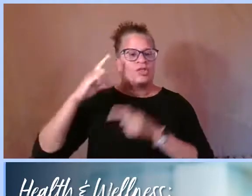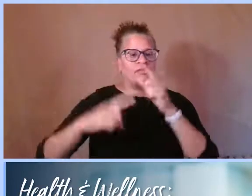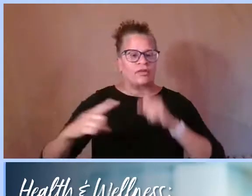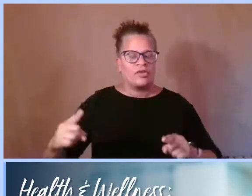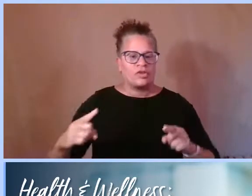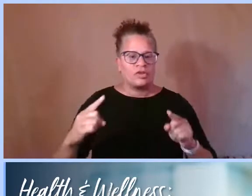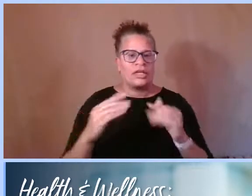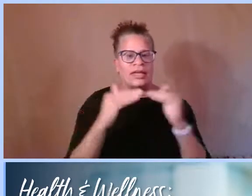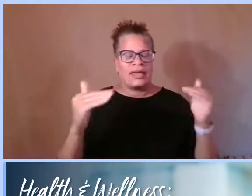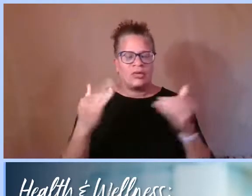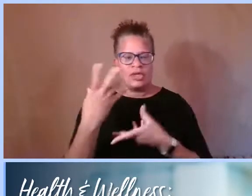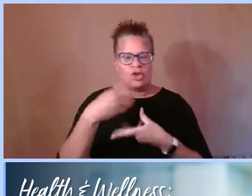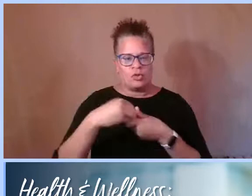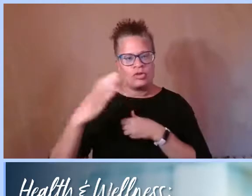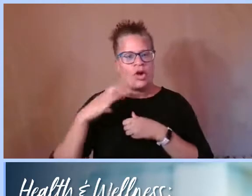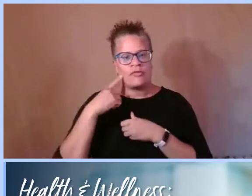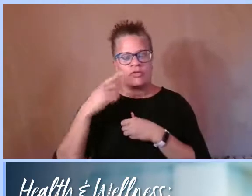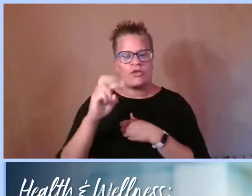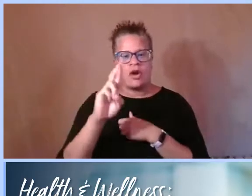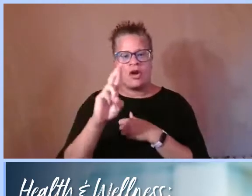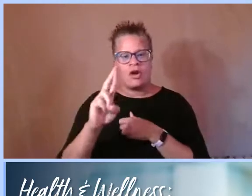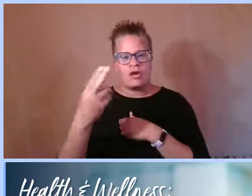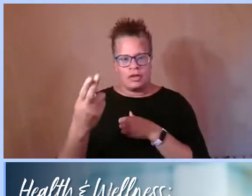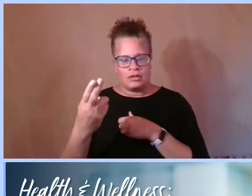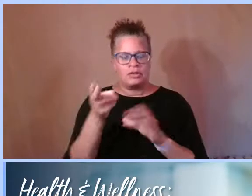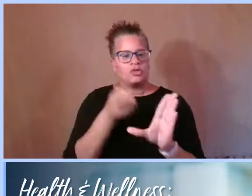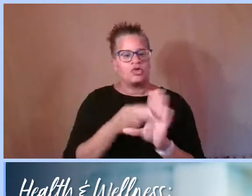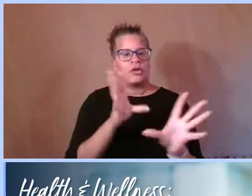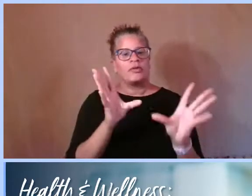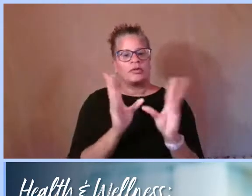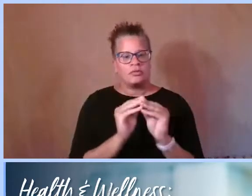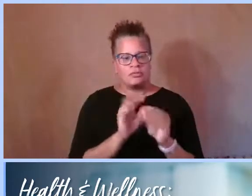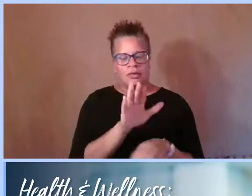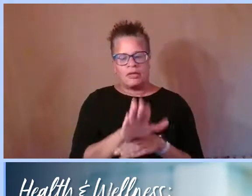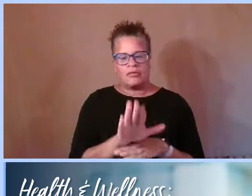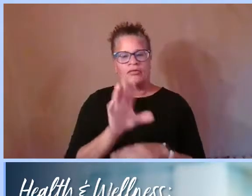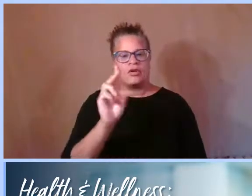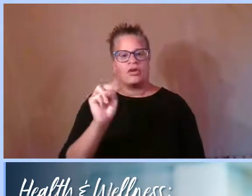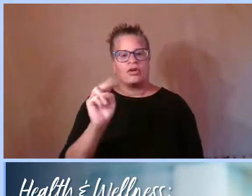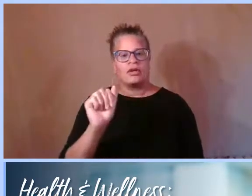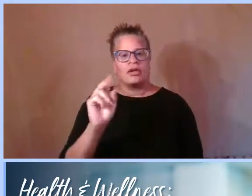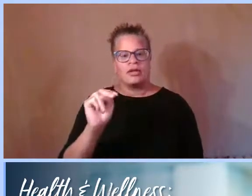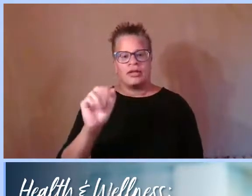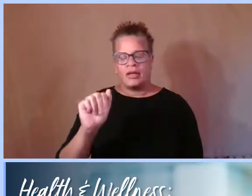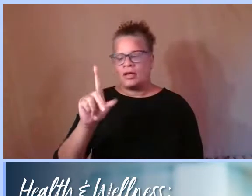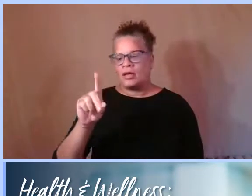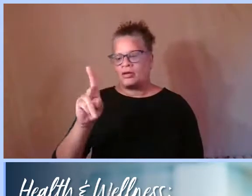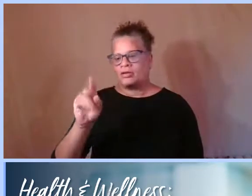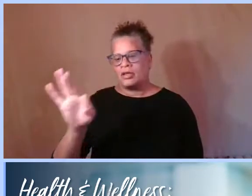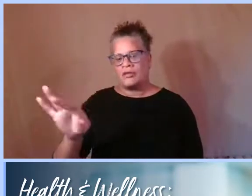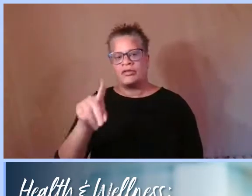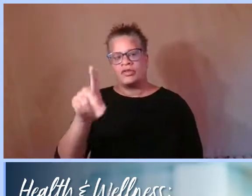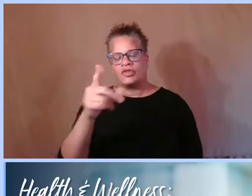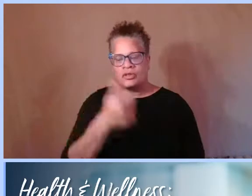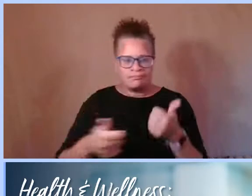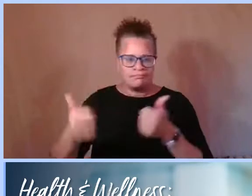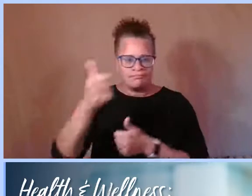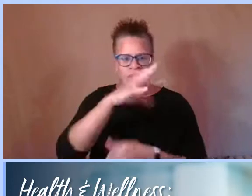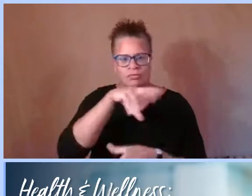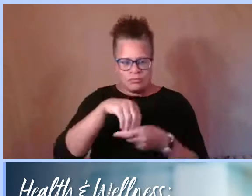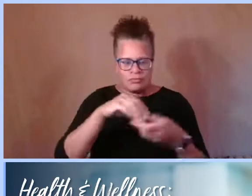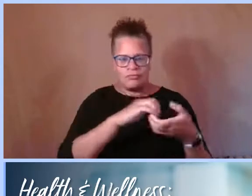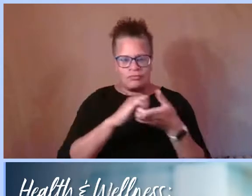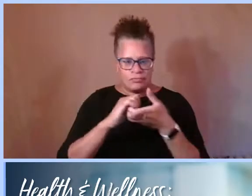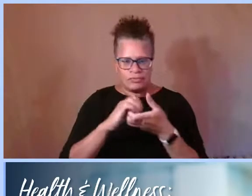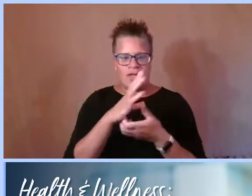for Rochester Regional Health, and I'm joined this evening by Dr. Nana Duffy, our Associate Director for Diversity, Equity, Inclusion, and